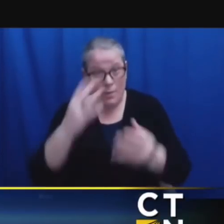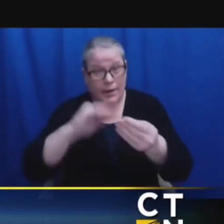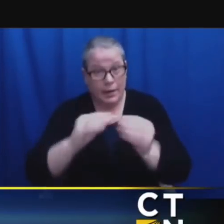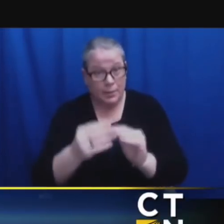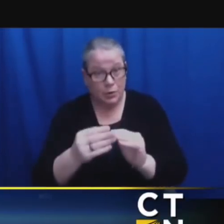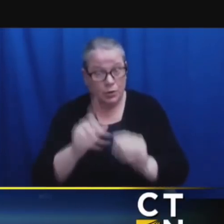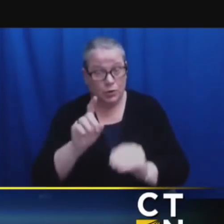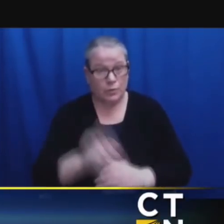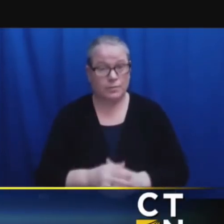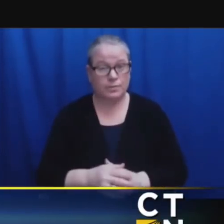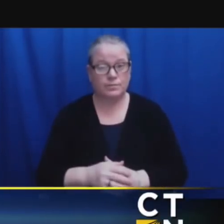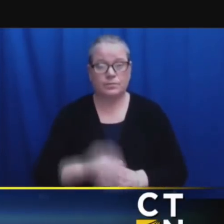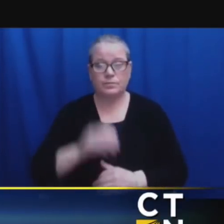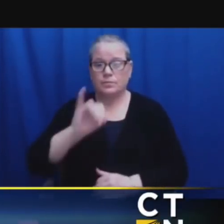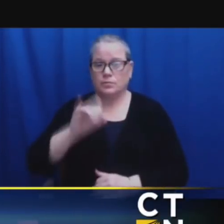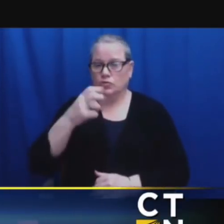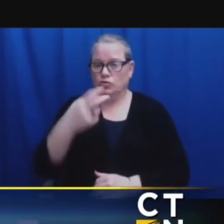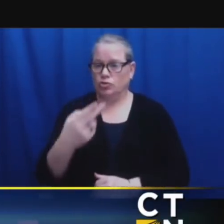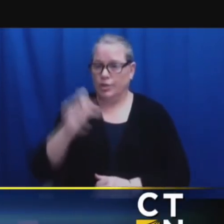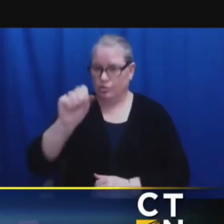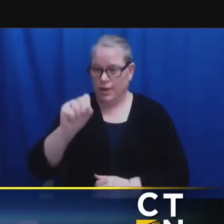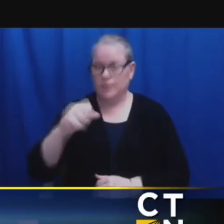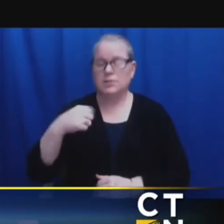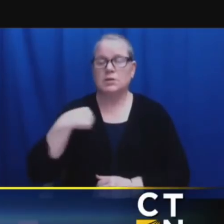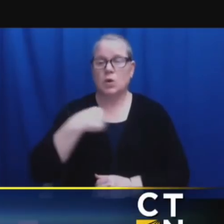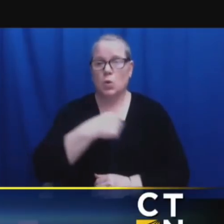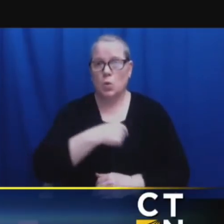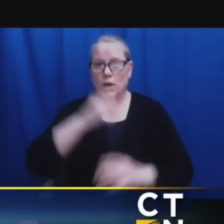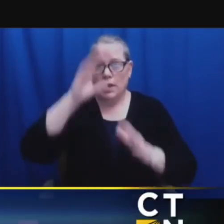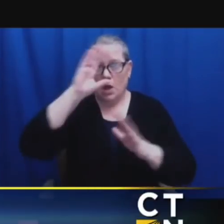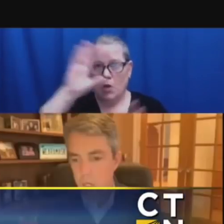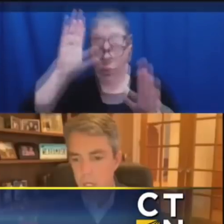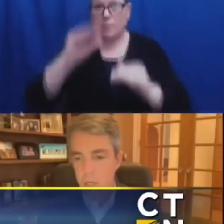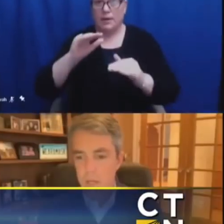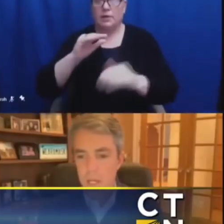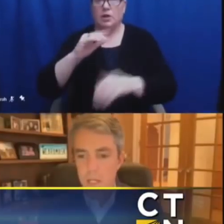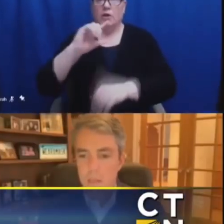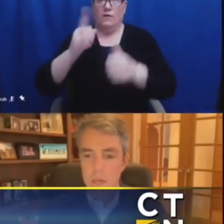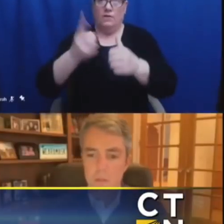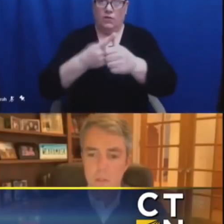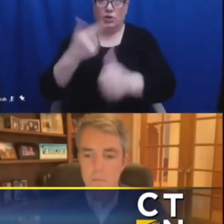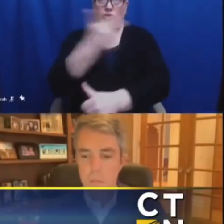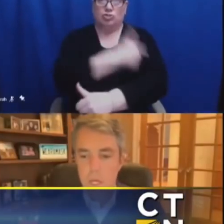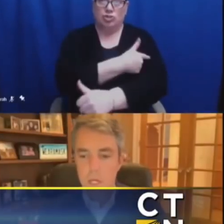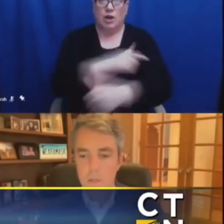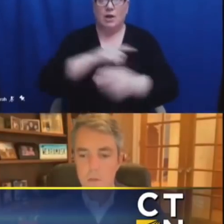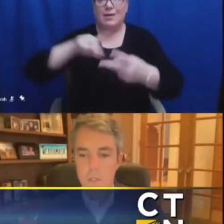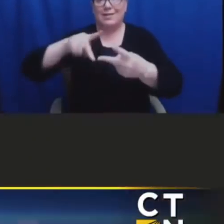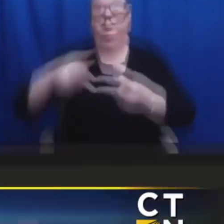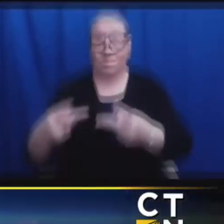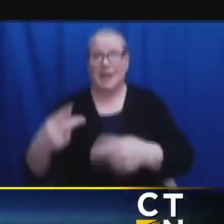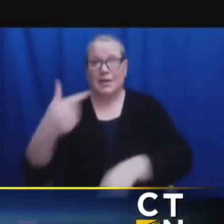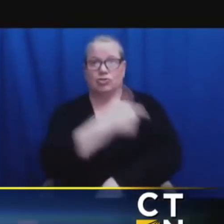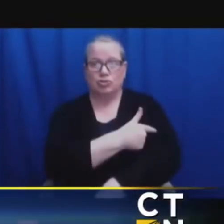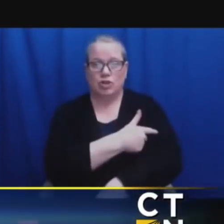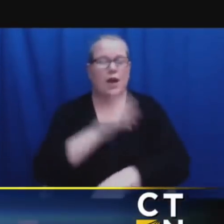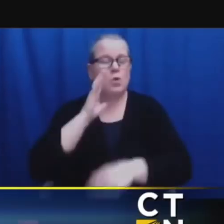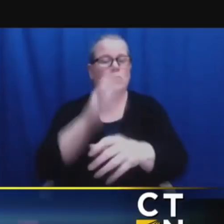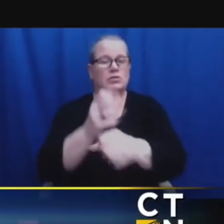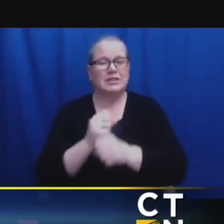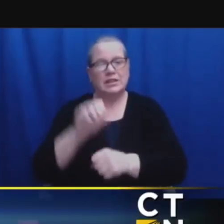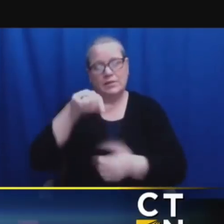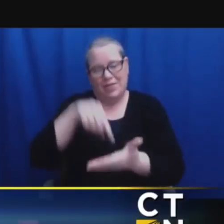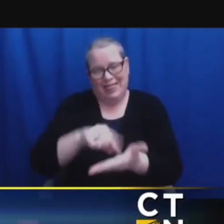Yes. So we are expecting, including first and second doses, we're going to get about 98,000 doses delivered this